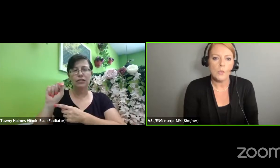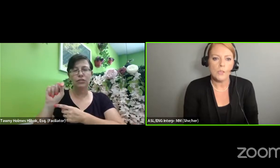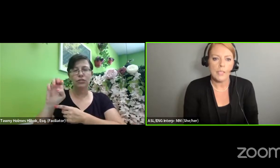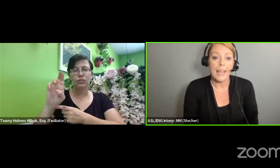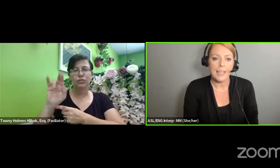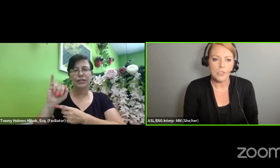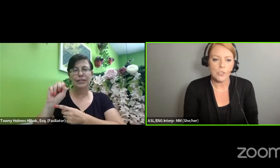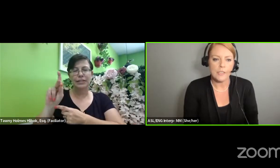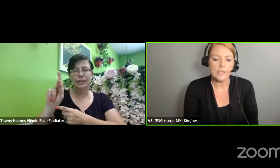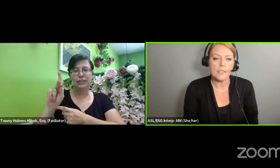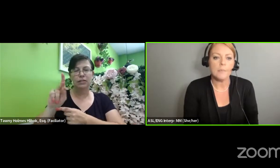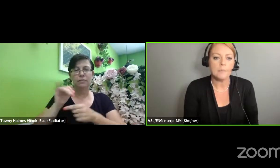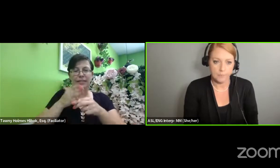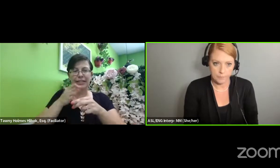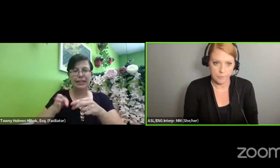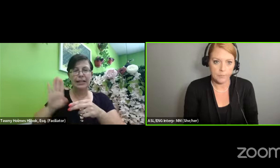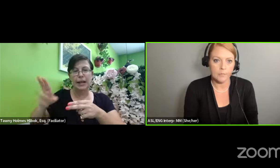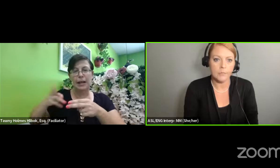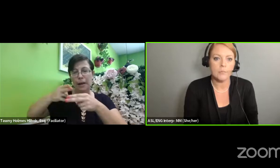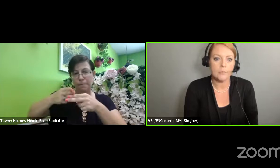You'll also see asterisks